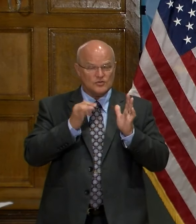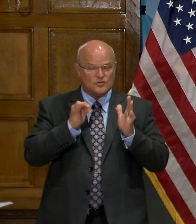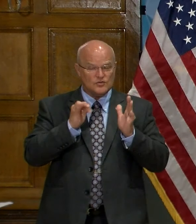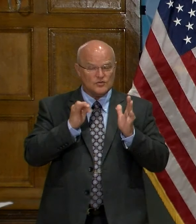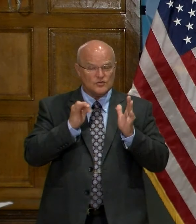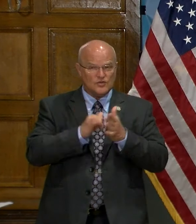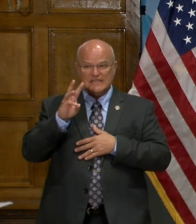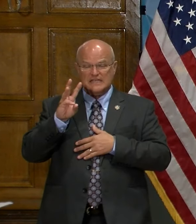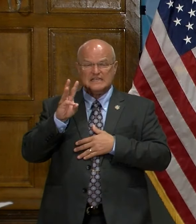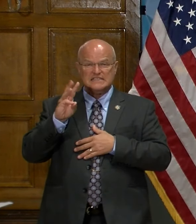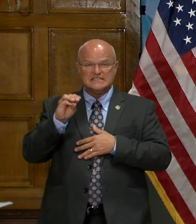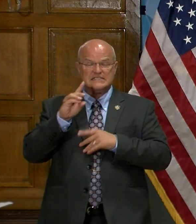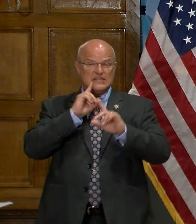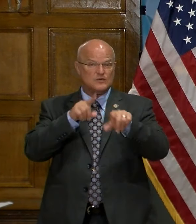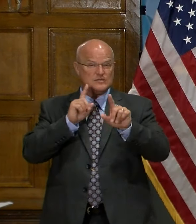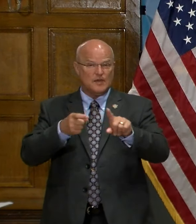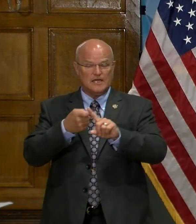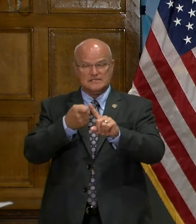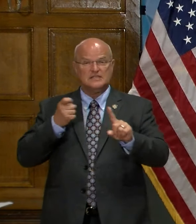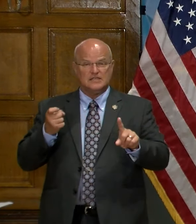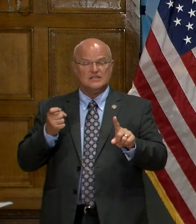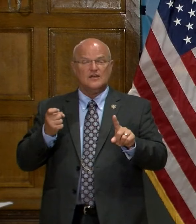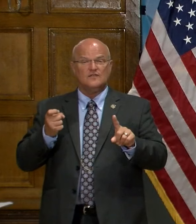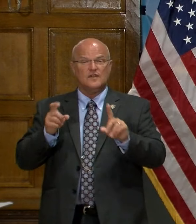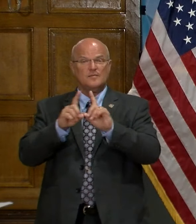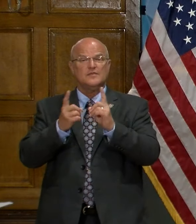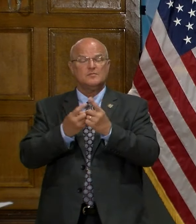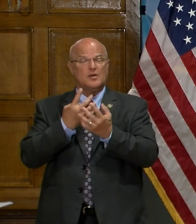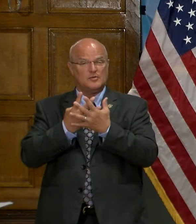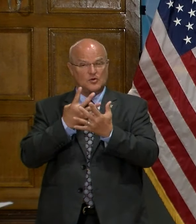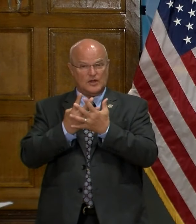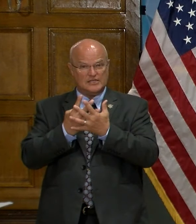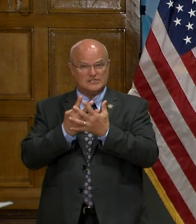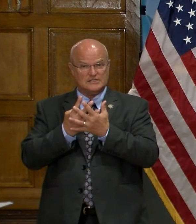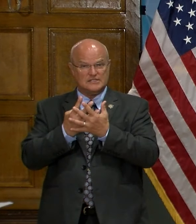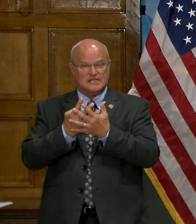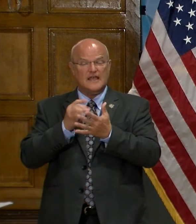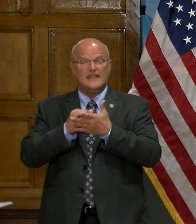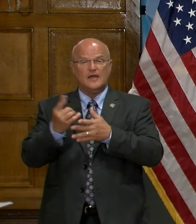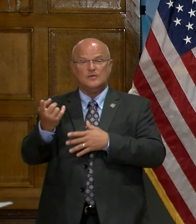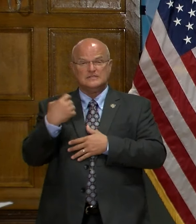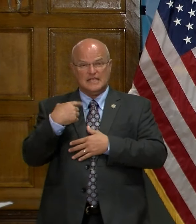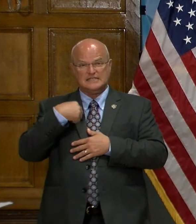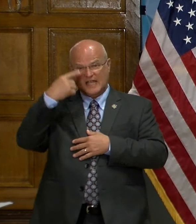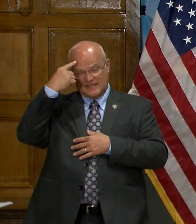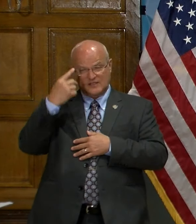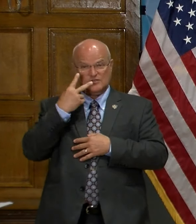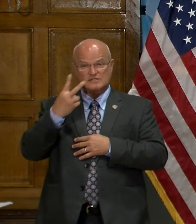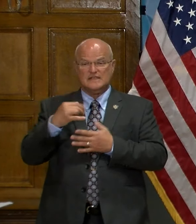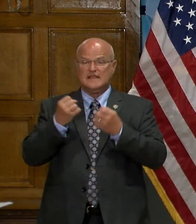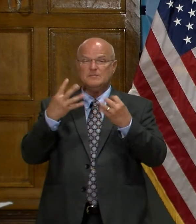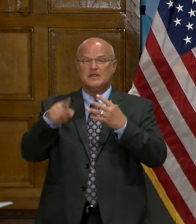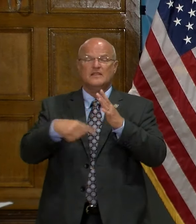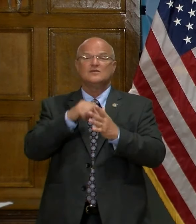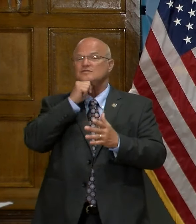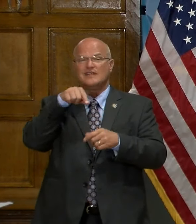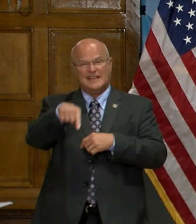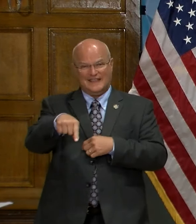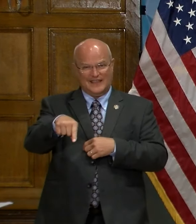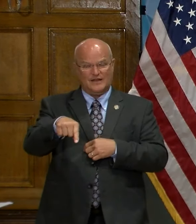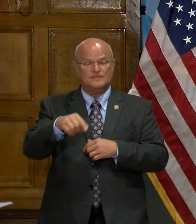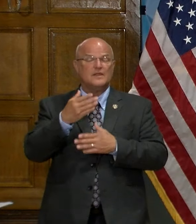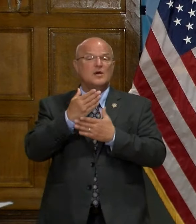the 60 responses from the Department of Corrections that was asked, and I think you can see that many of those were not in